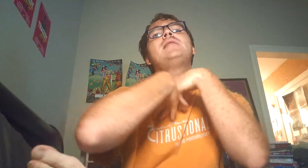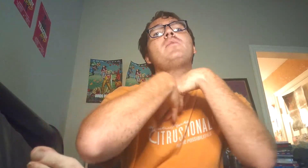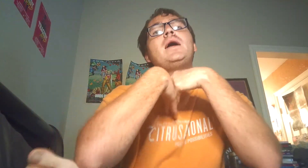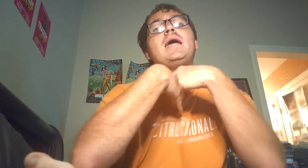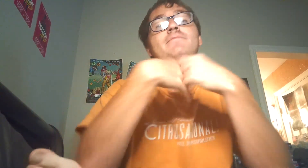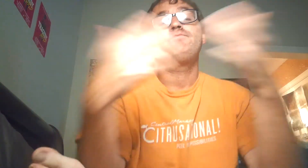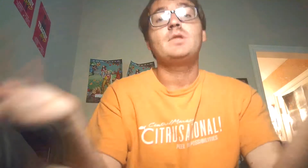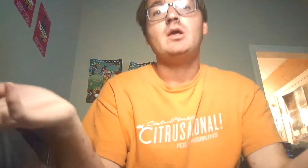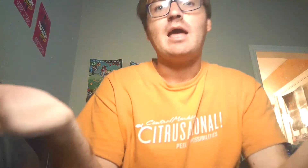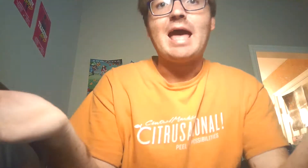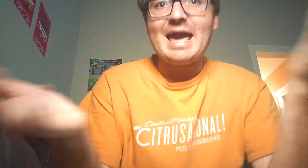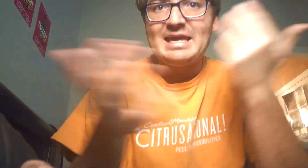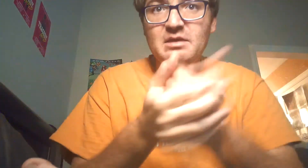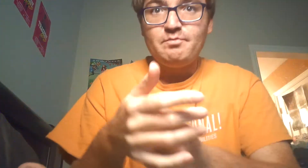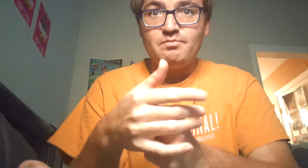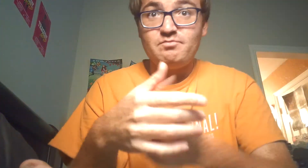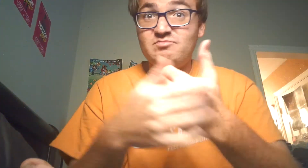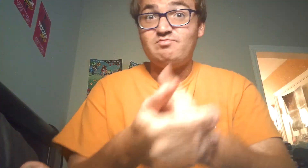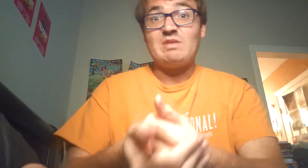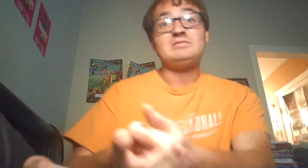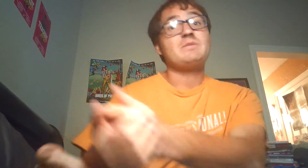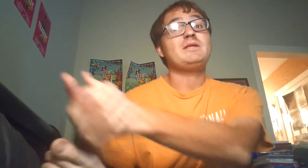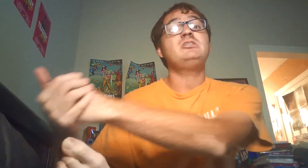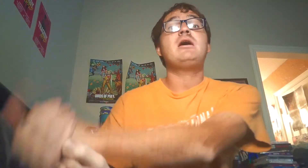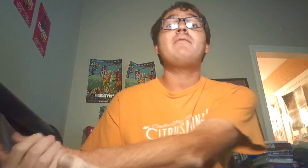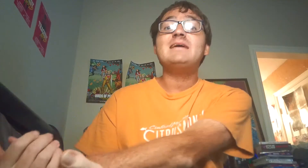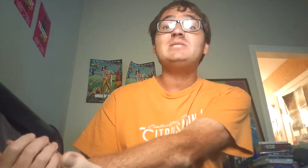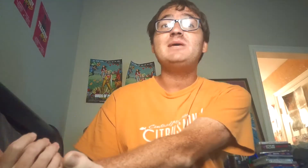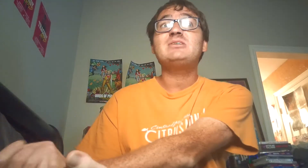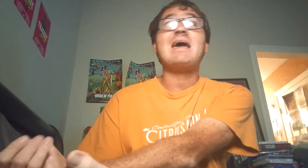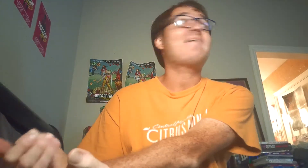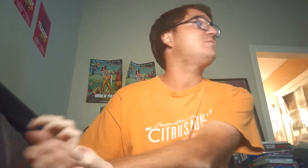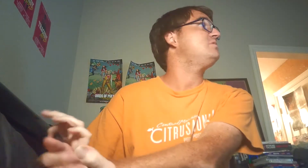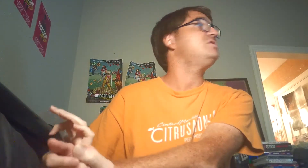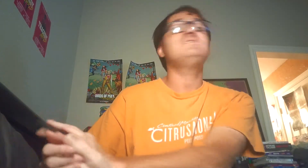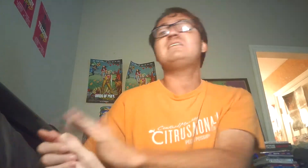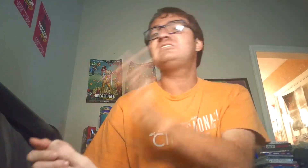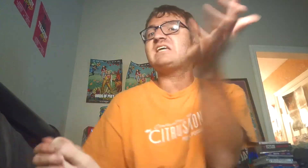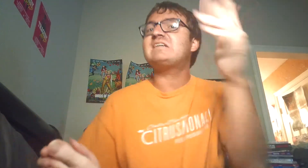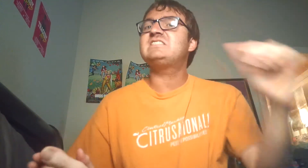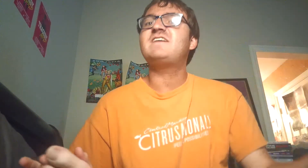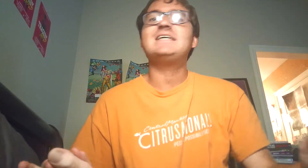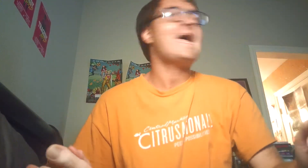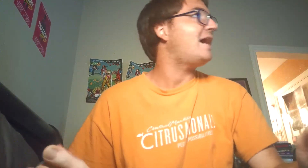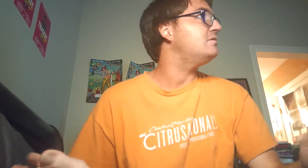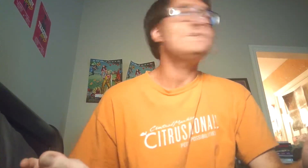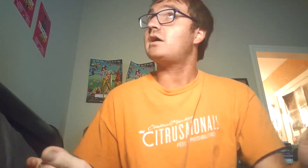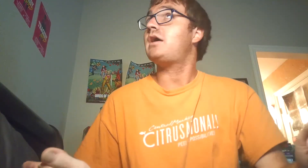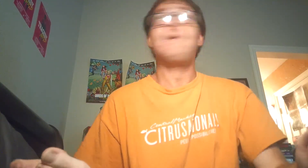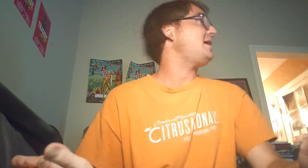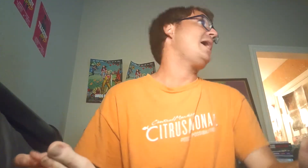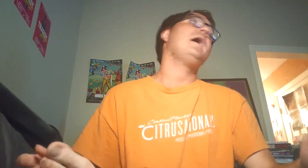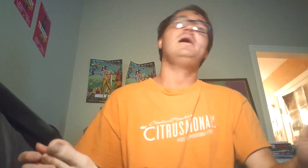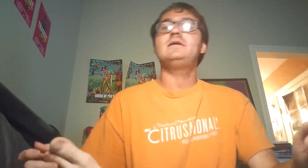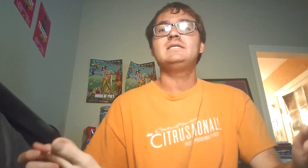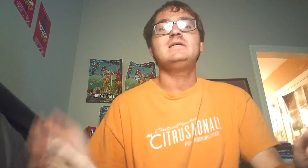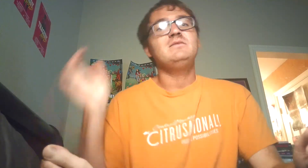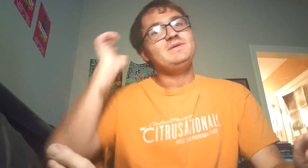way, I can be able to start my new job next week. So I can assume that you got stuck in this fucking house. Like, oh my god.